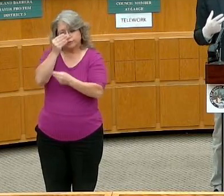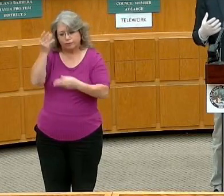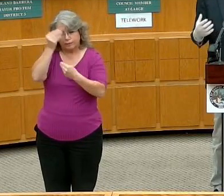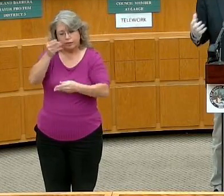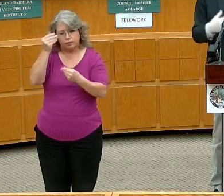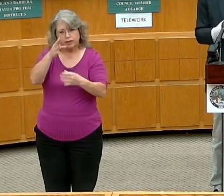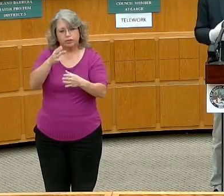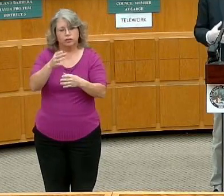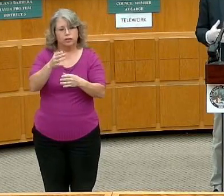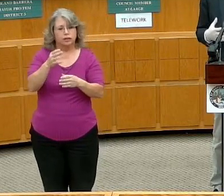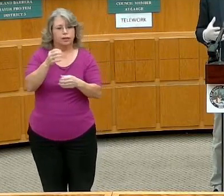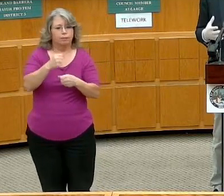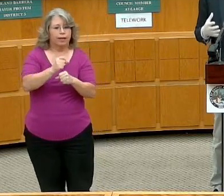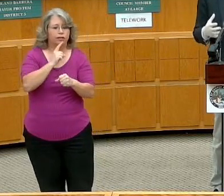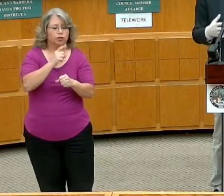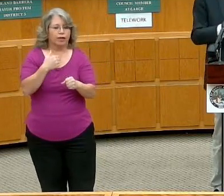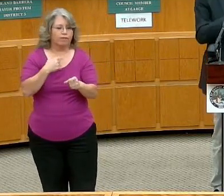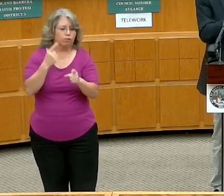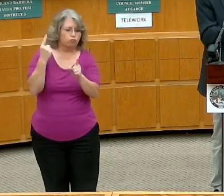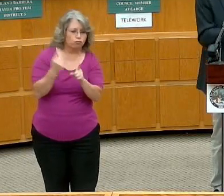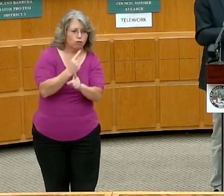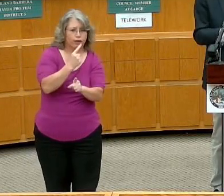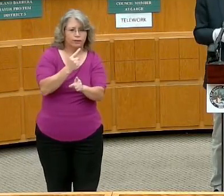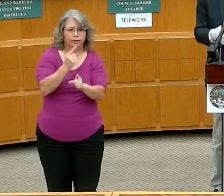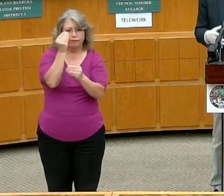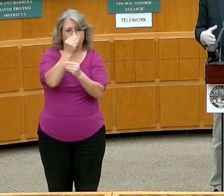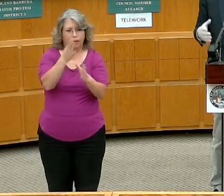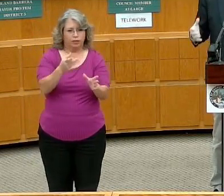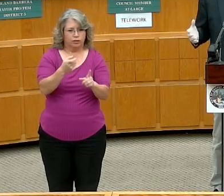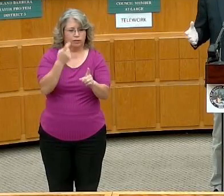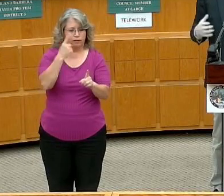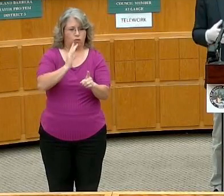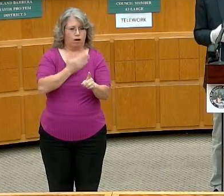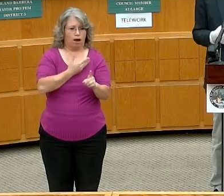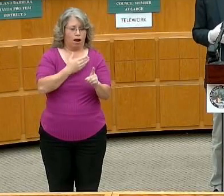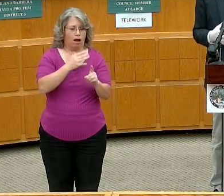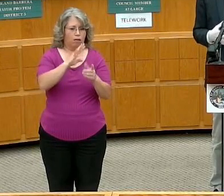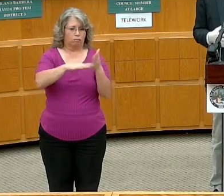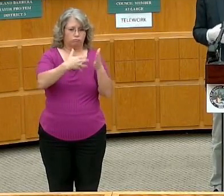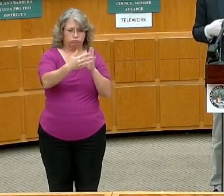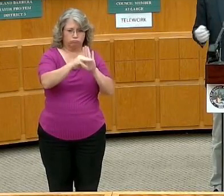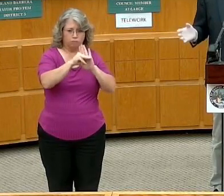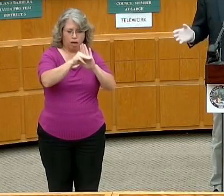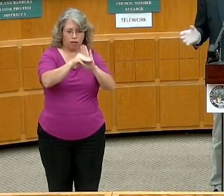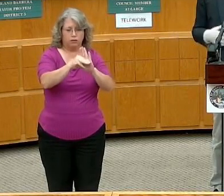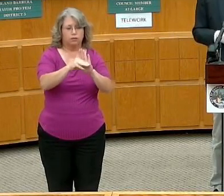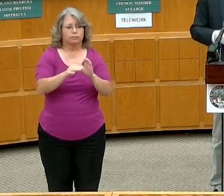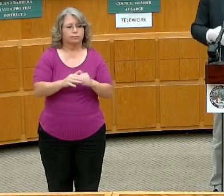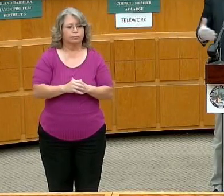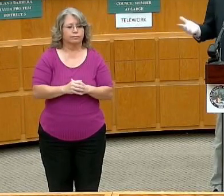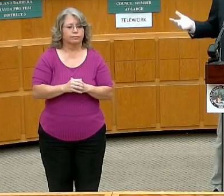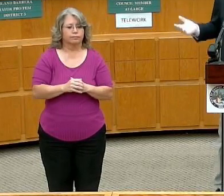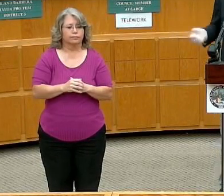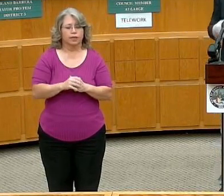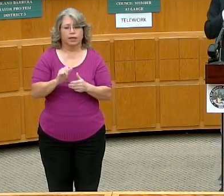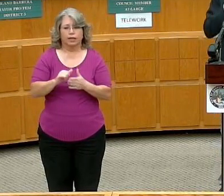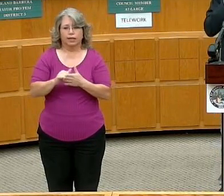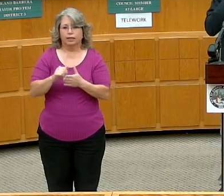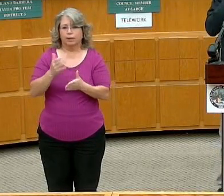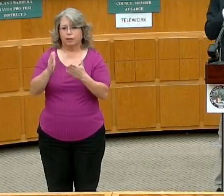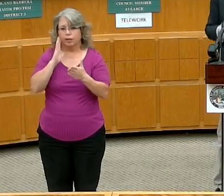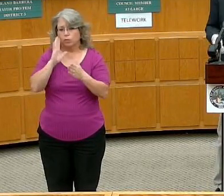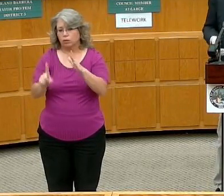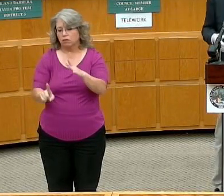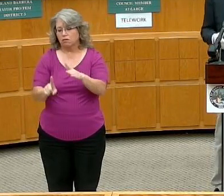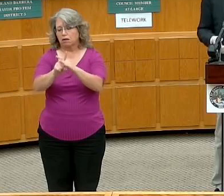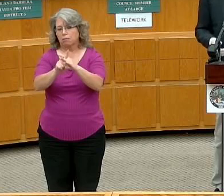pipeline to get the right information for the models, things that are directly from here, from the coastal bend, from Corpus Christi. And that's probably going to come